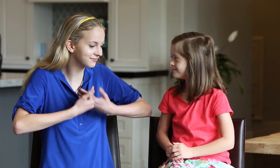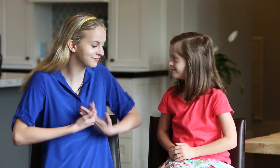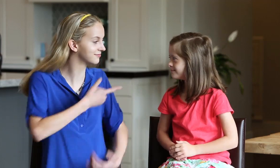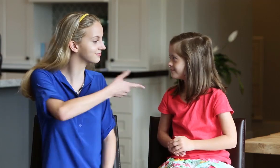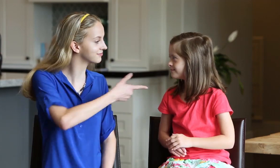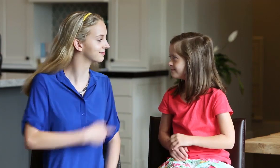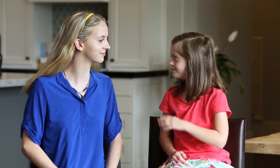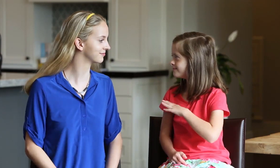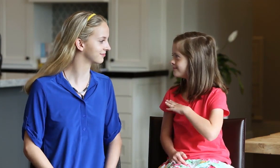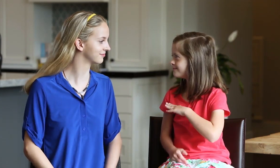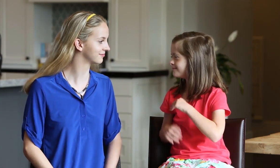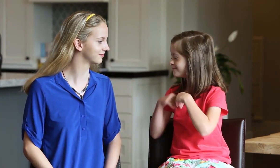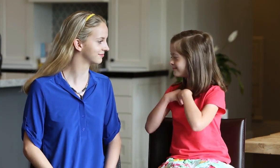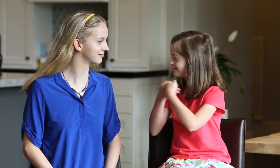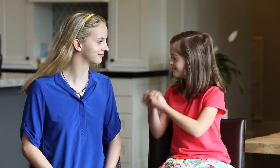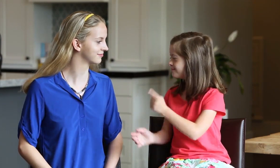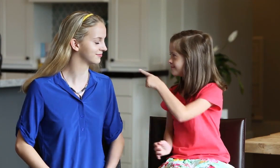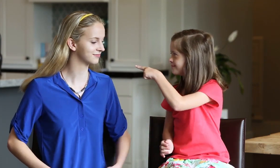How you? Fine. How you?